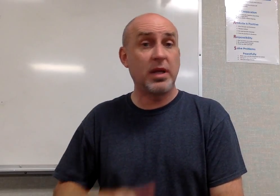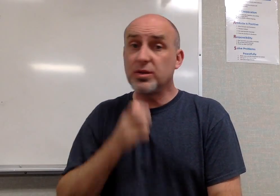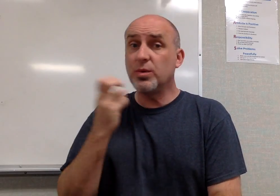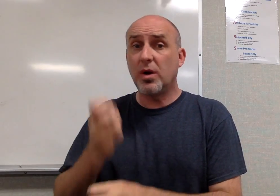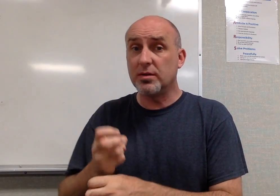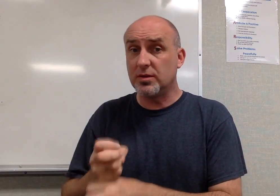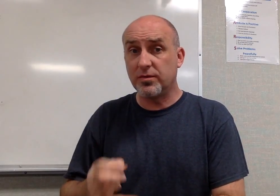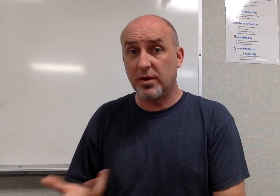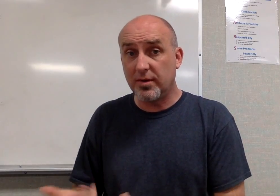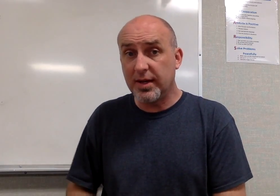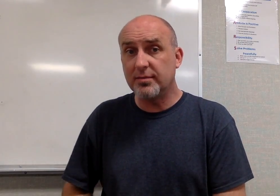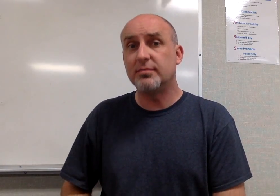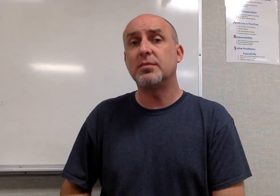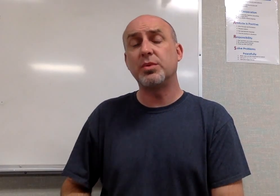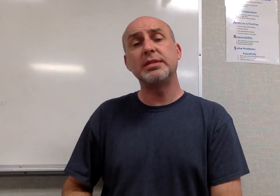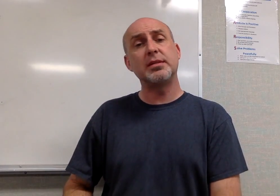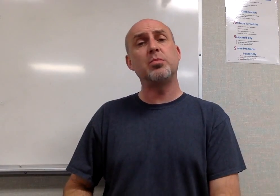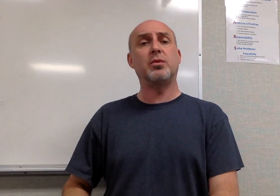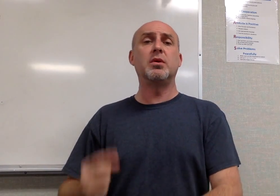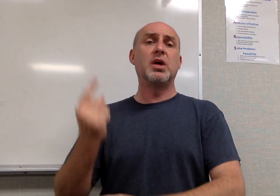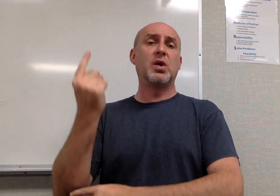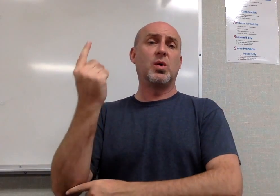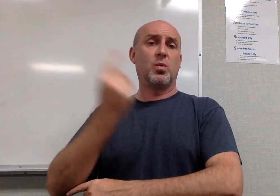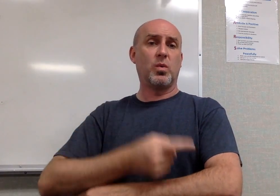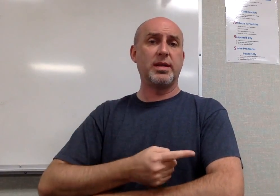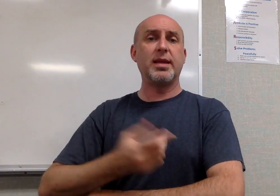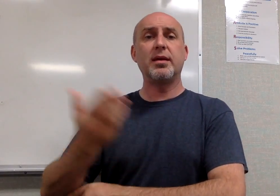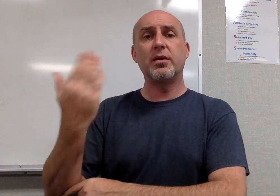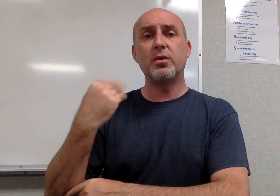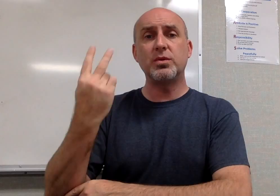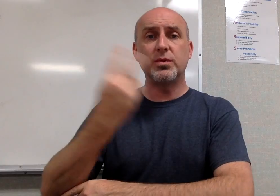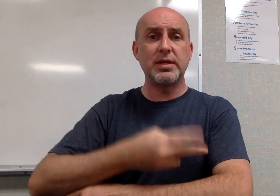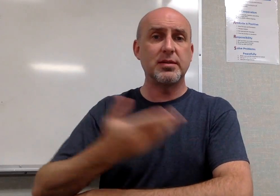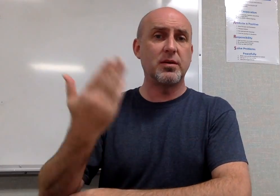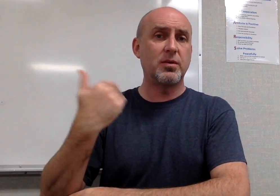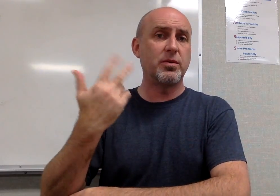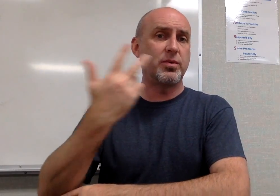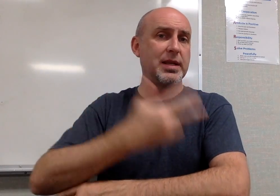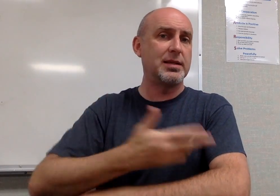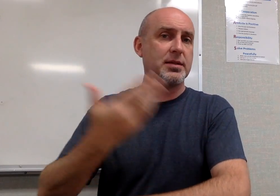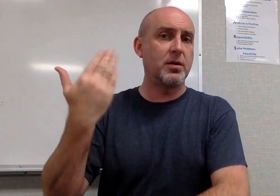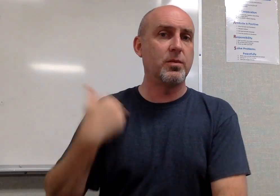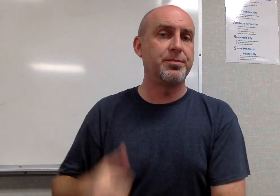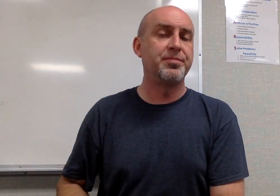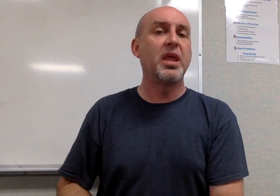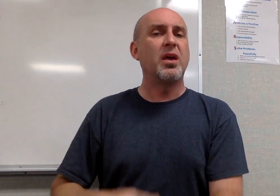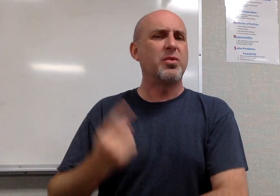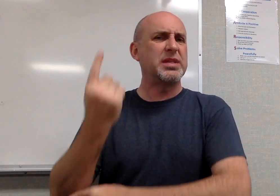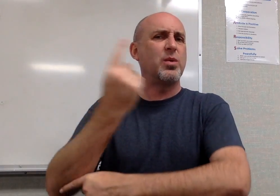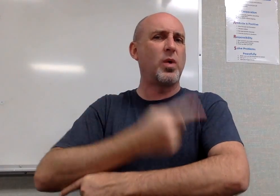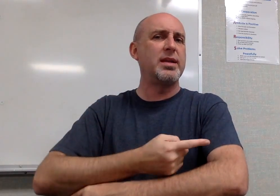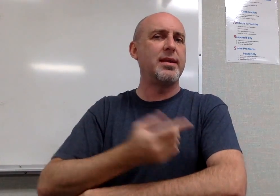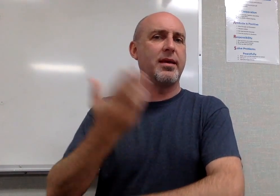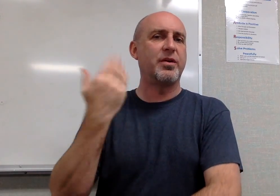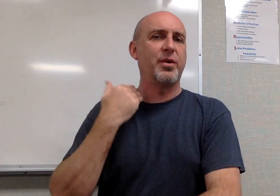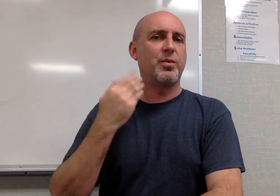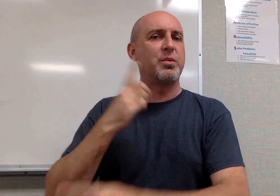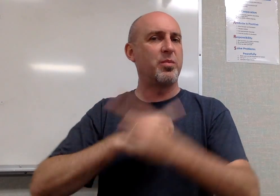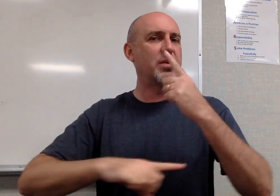too hard so far, right? Pretty simple. 1 day ago, 2 days ago, 3 days ago. If we're saying 1 day ago, we would probably